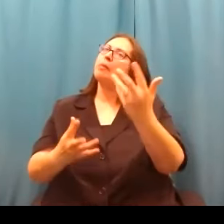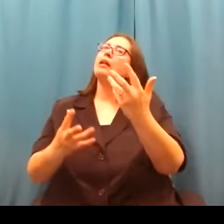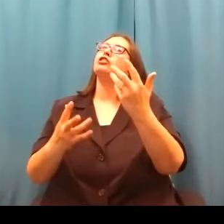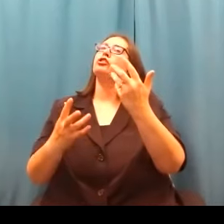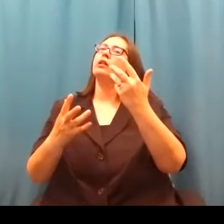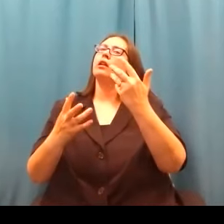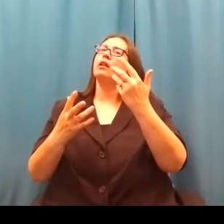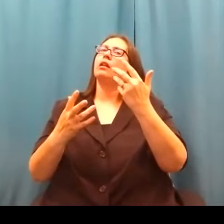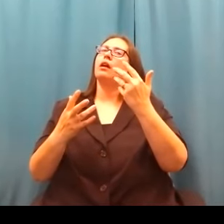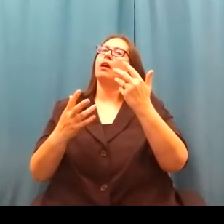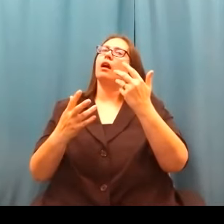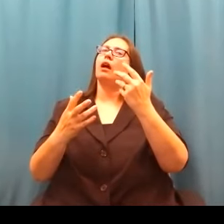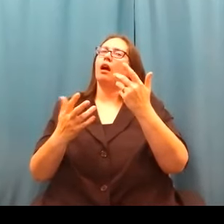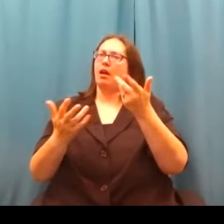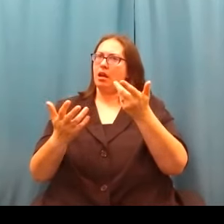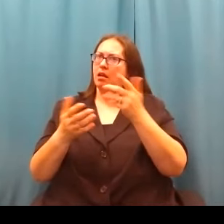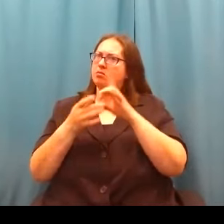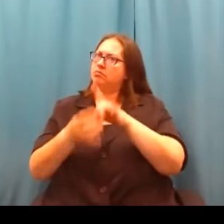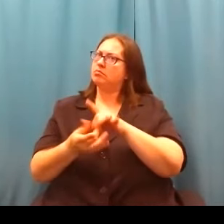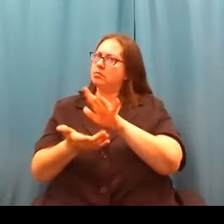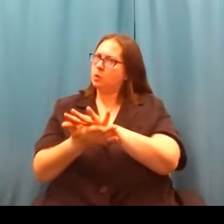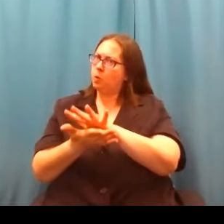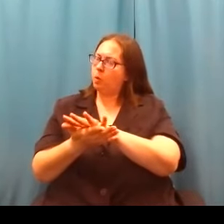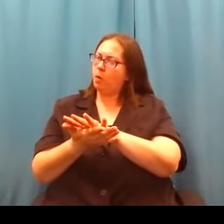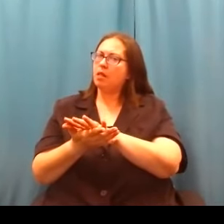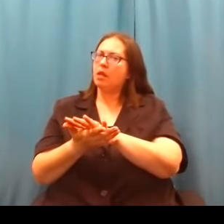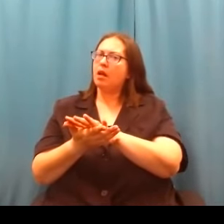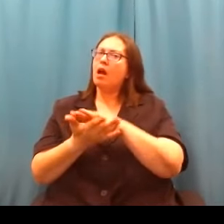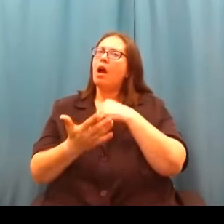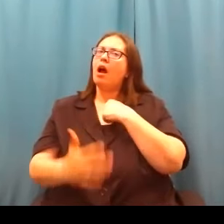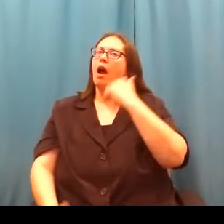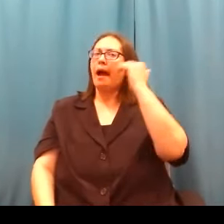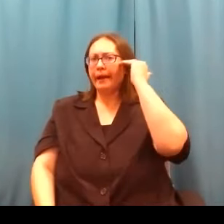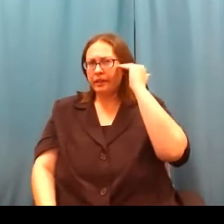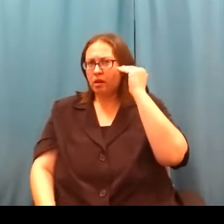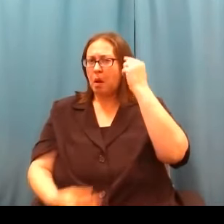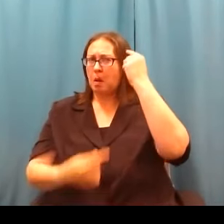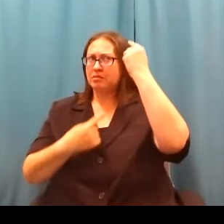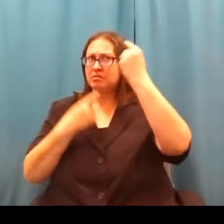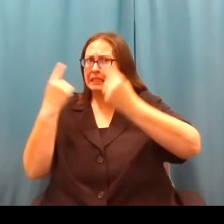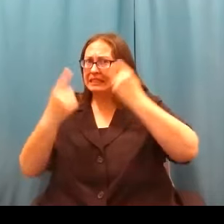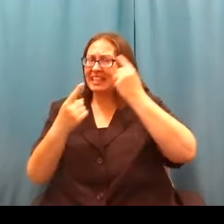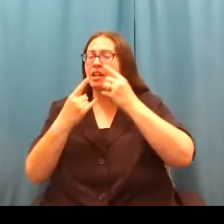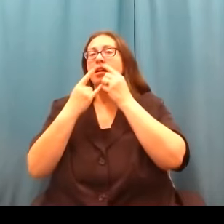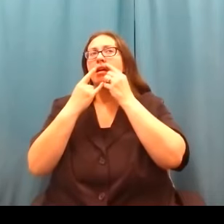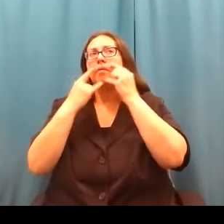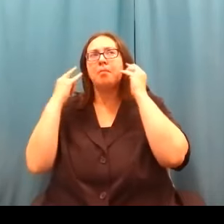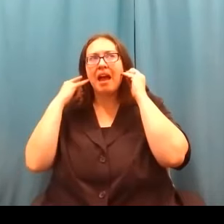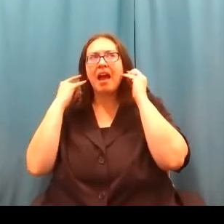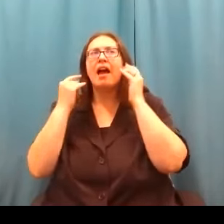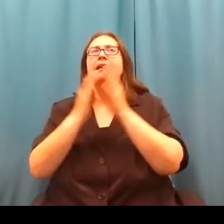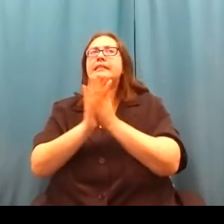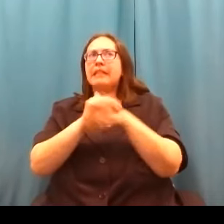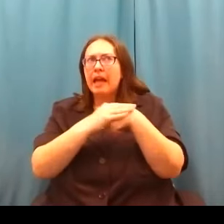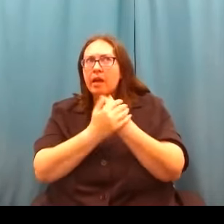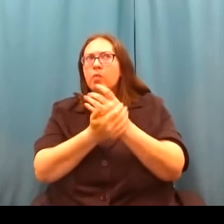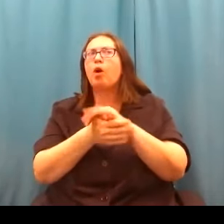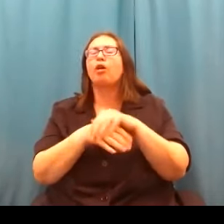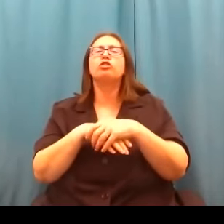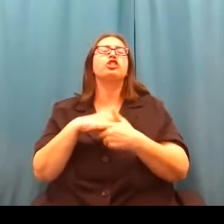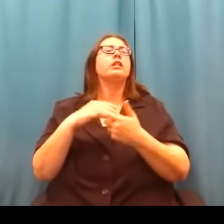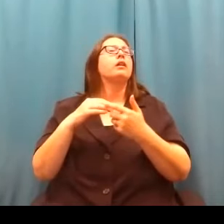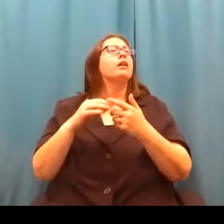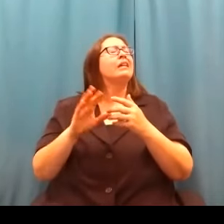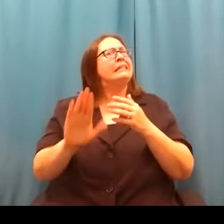to the schools. And I know that they were thinking about putting masks and doing hand cleaning, but I'm just